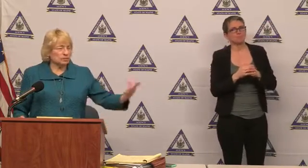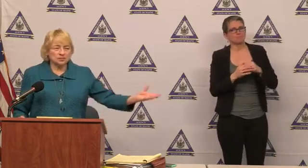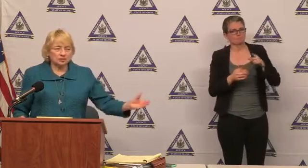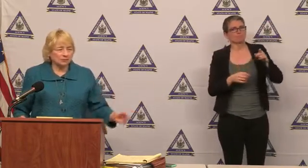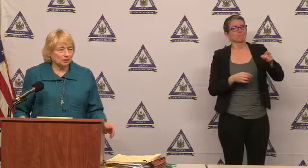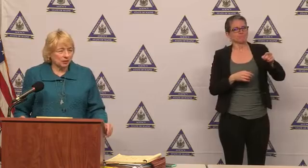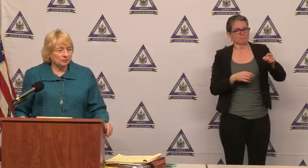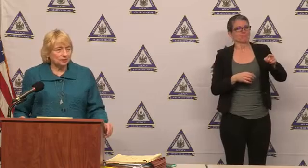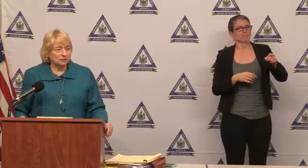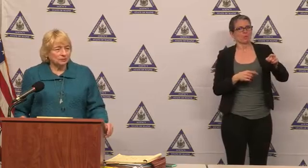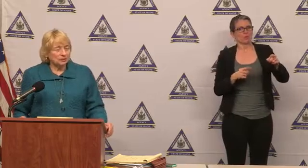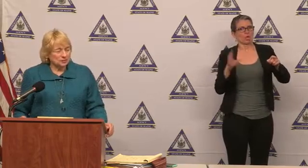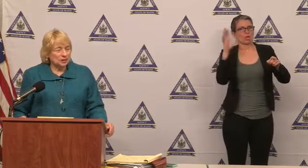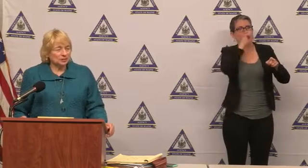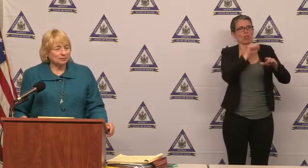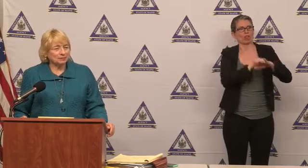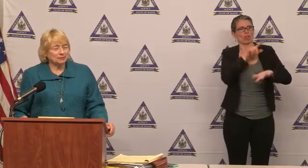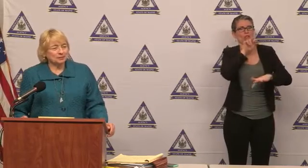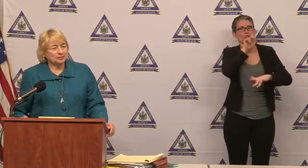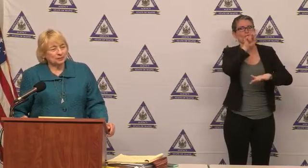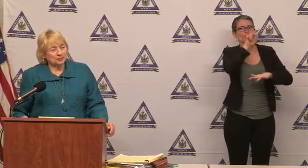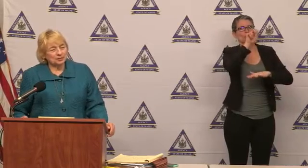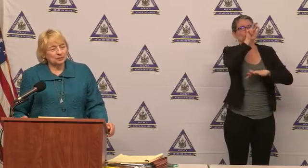Whatever he says off the cuff is not